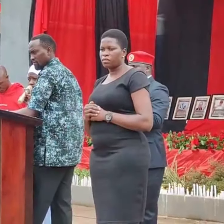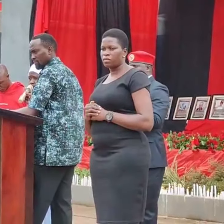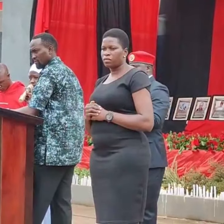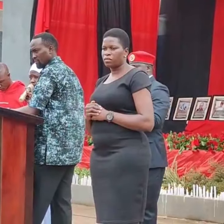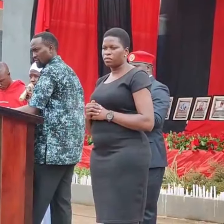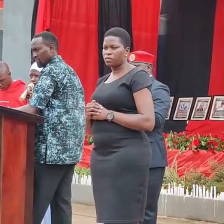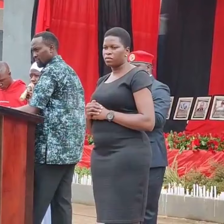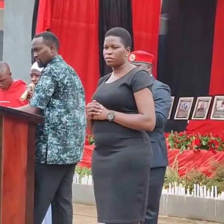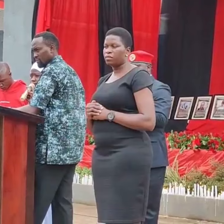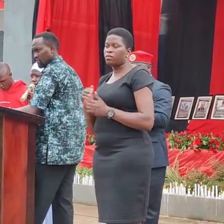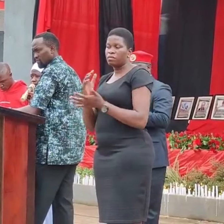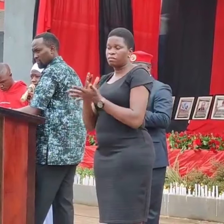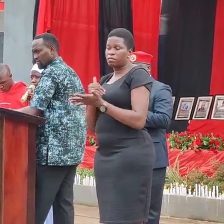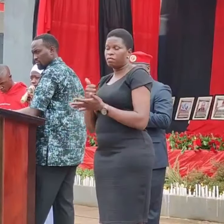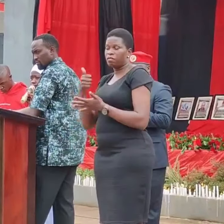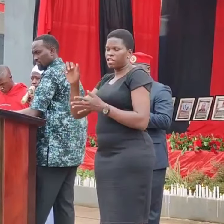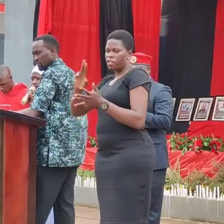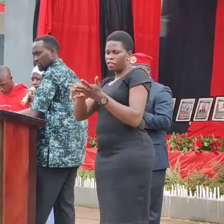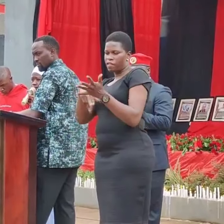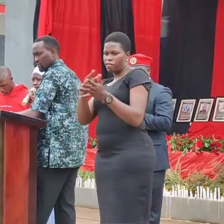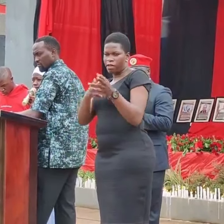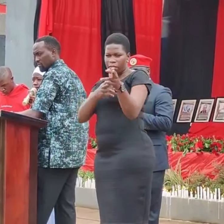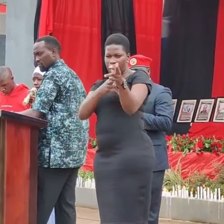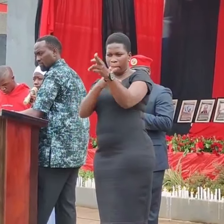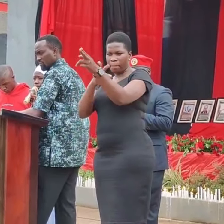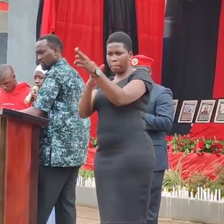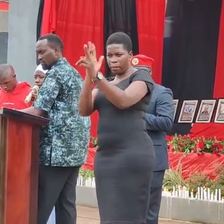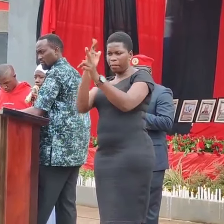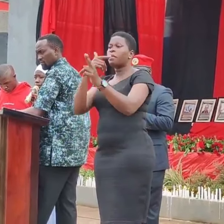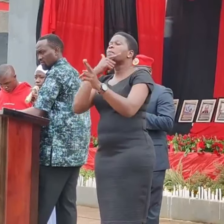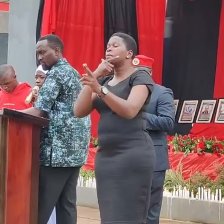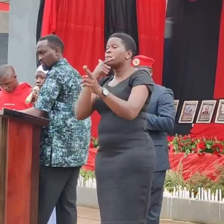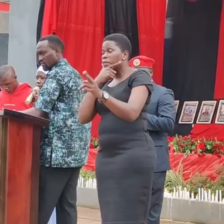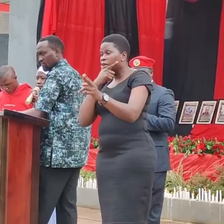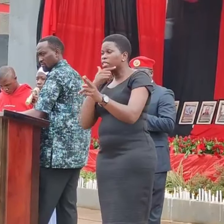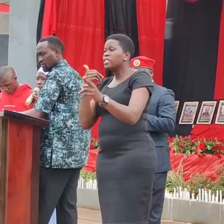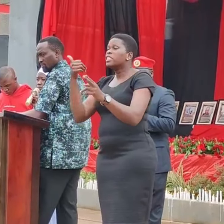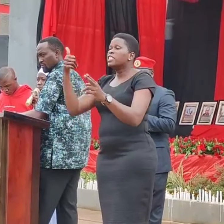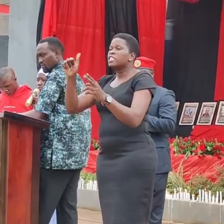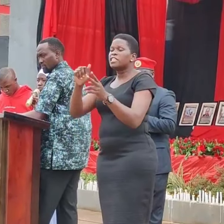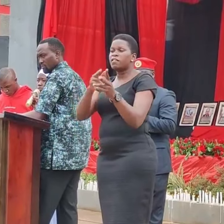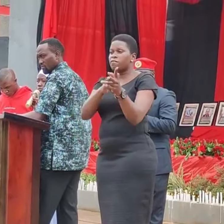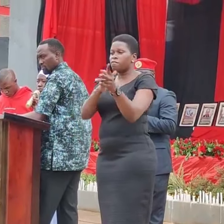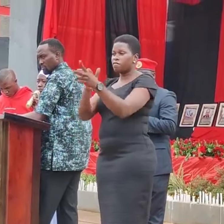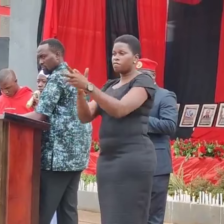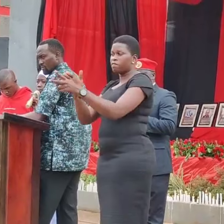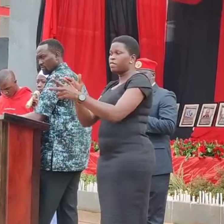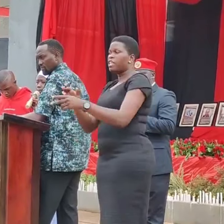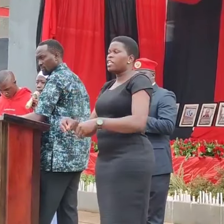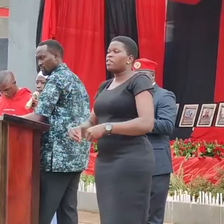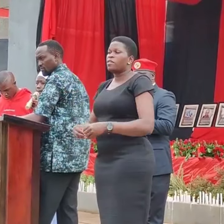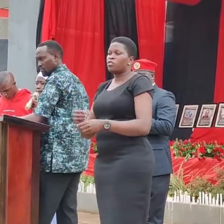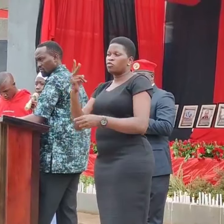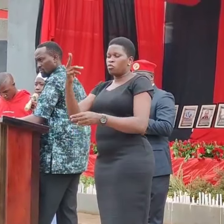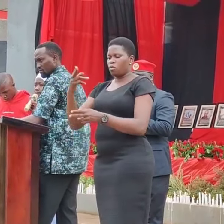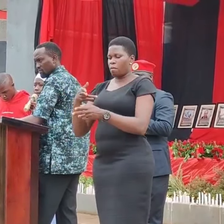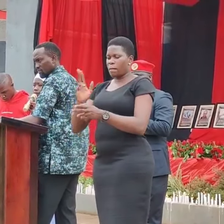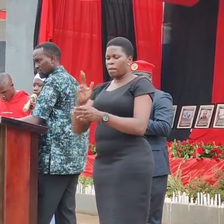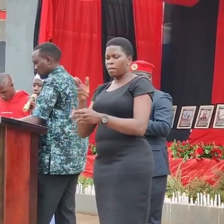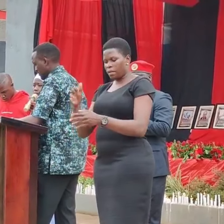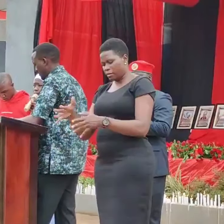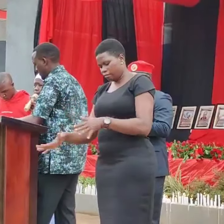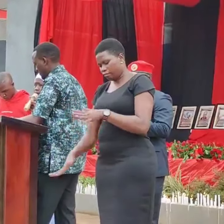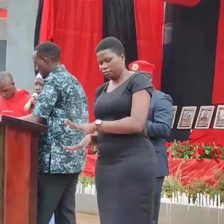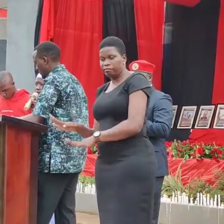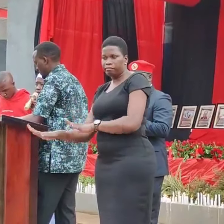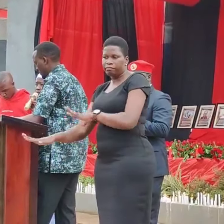Because they failed to target the president, so she was given 2 bullets.